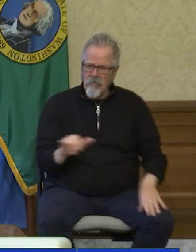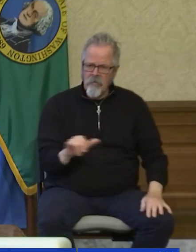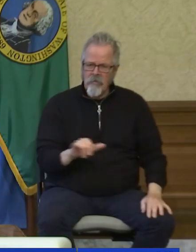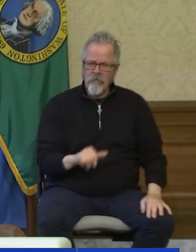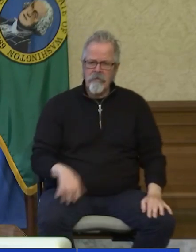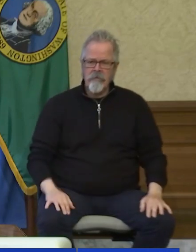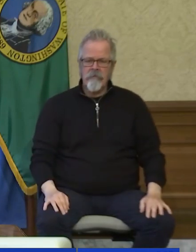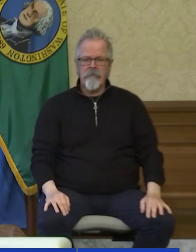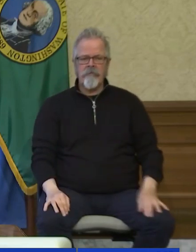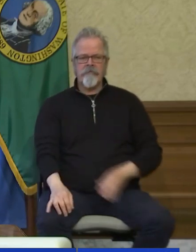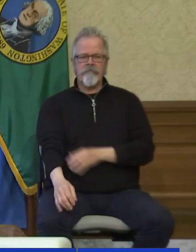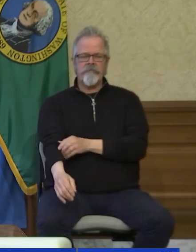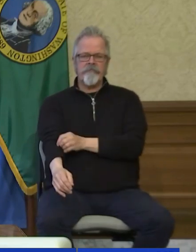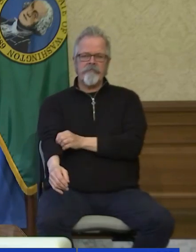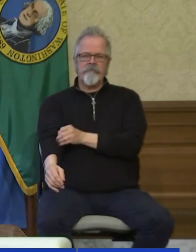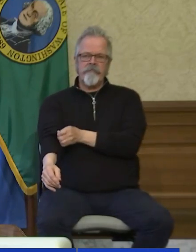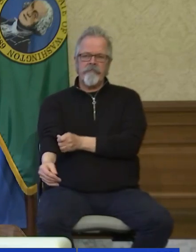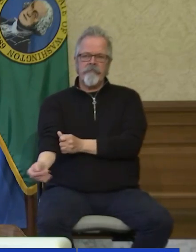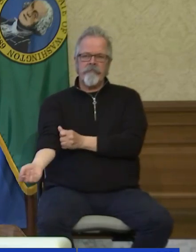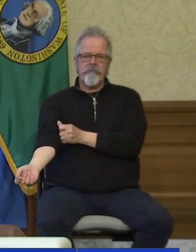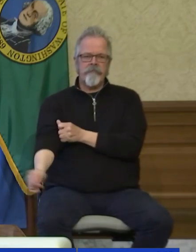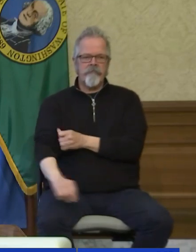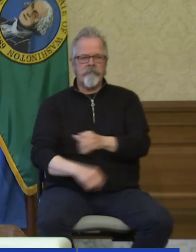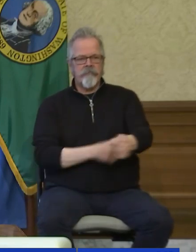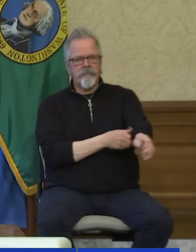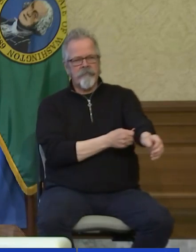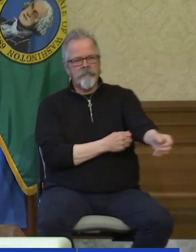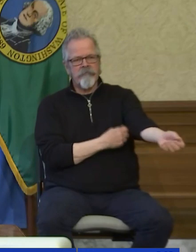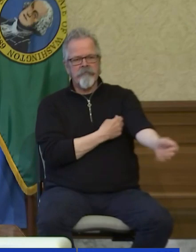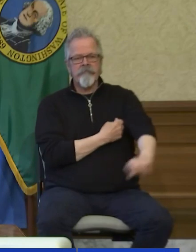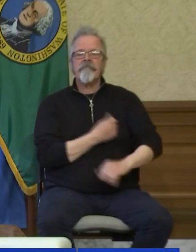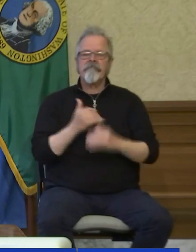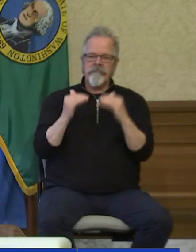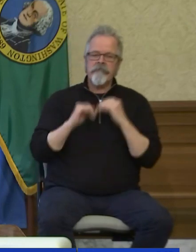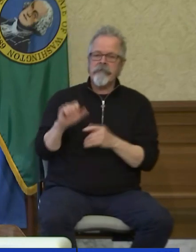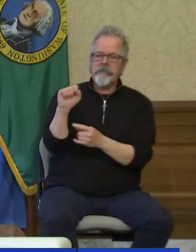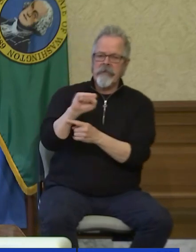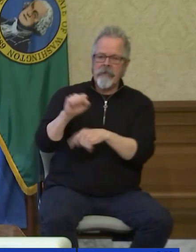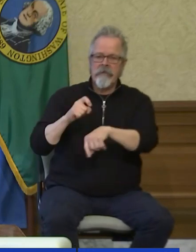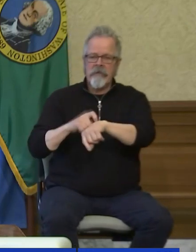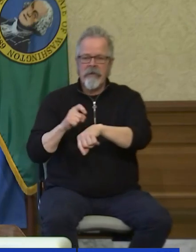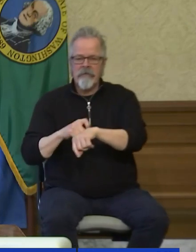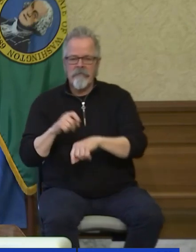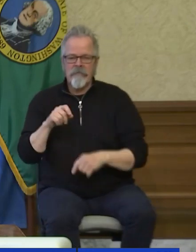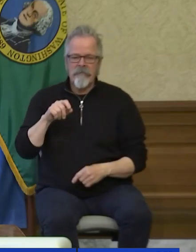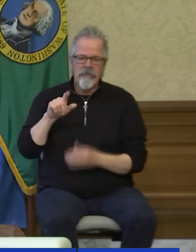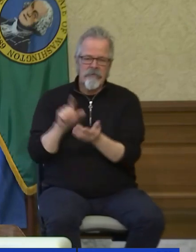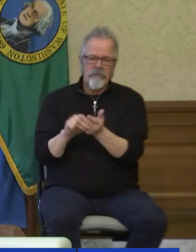Times. Two-part question. The MLS announced that they would allow some sports